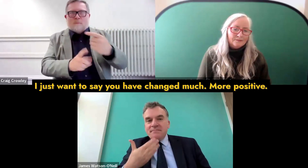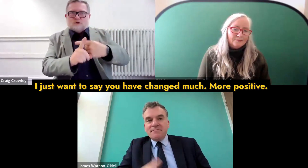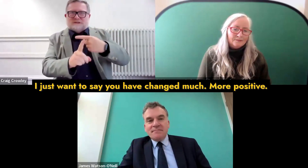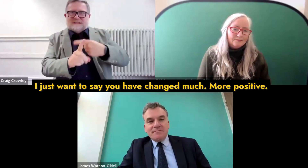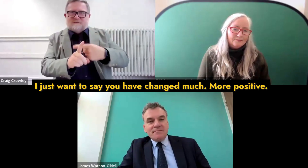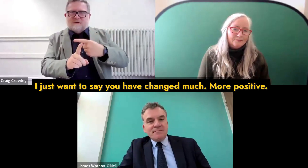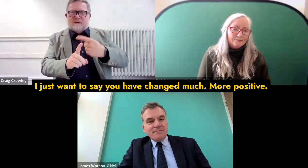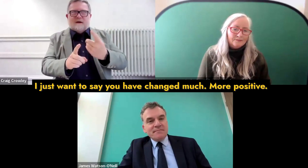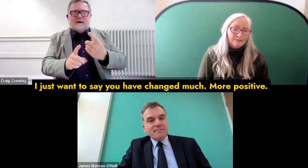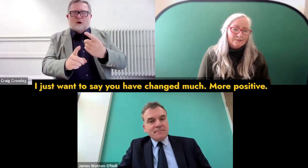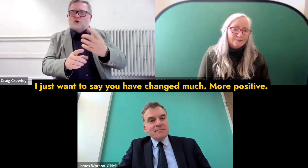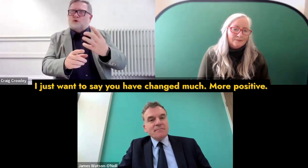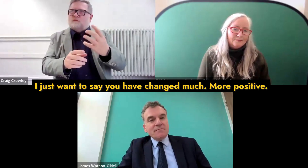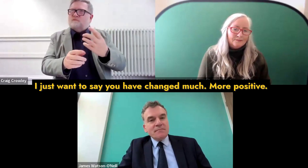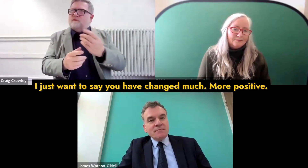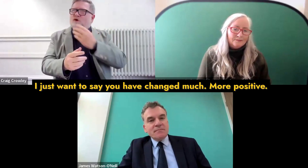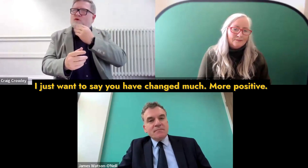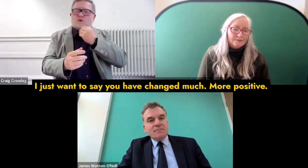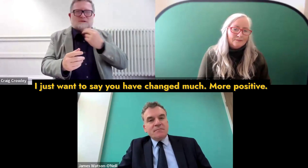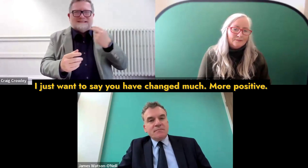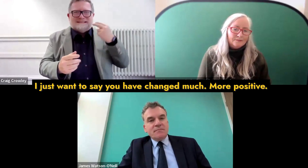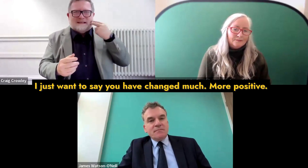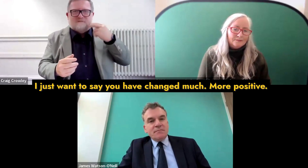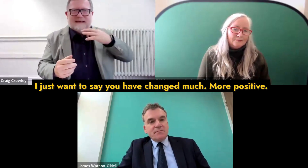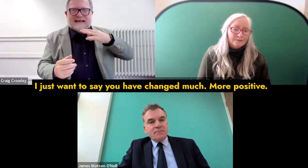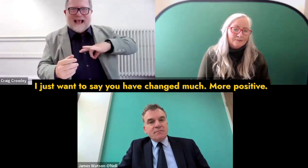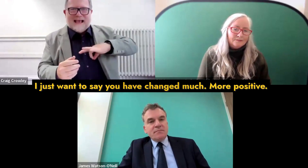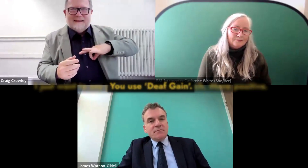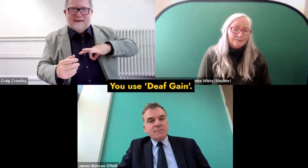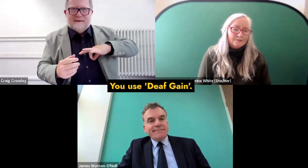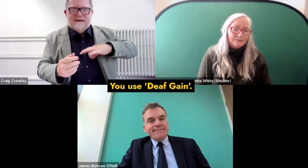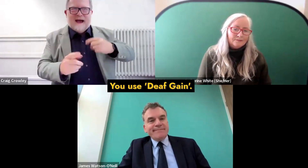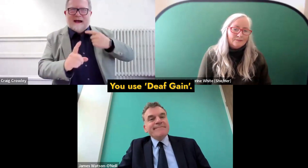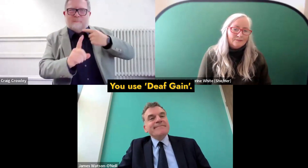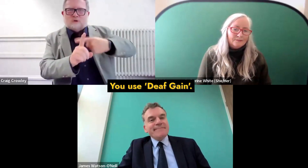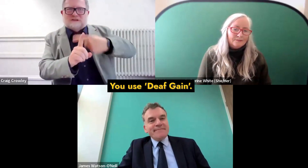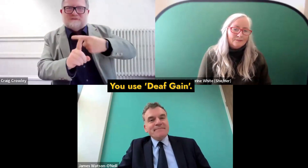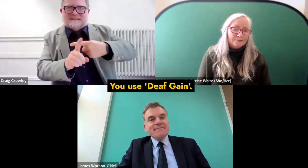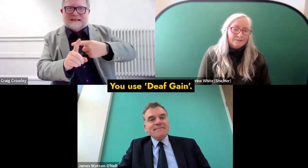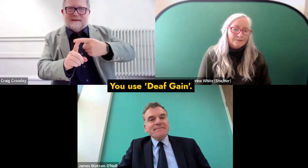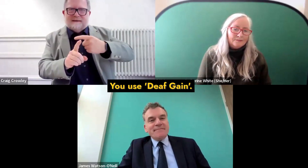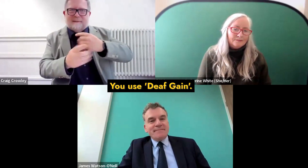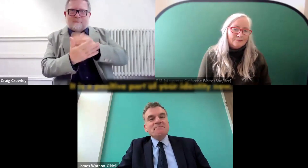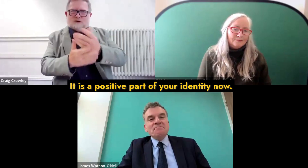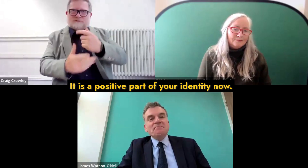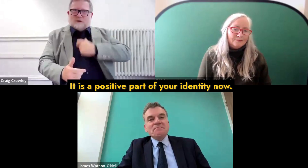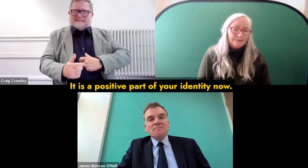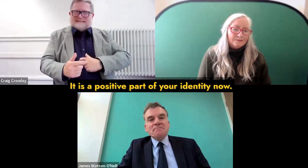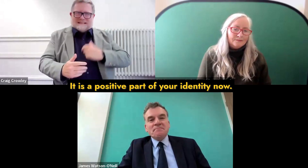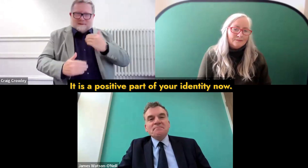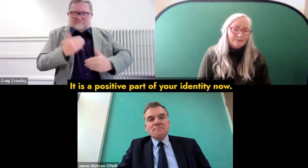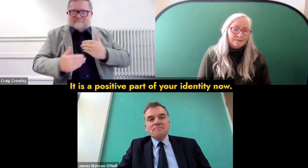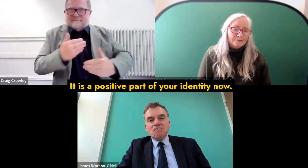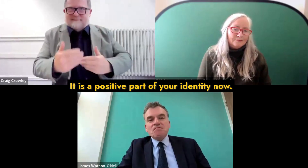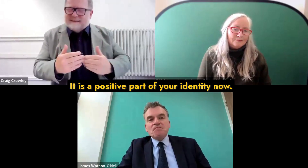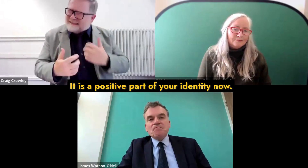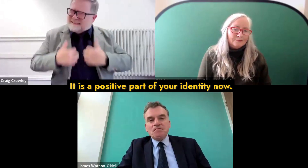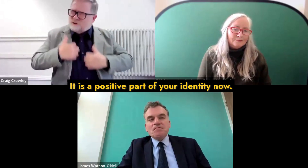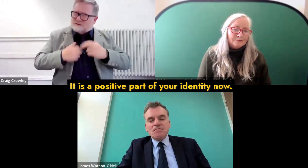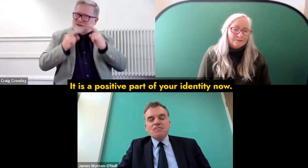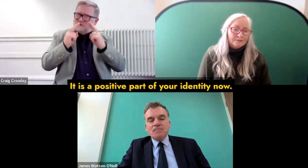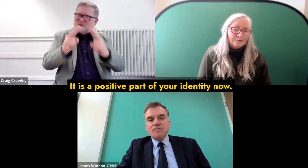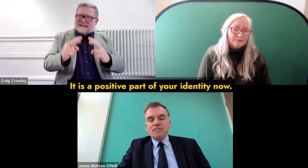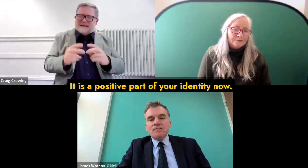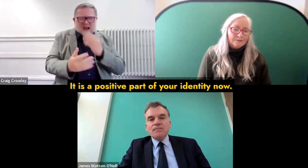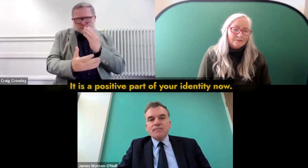just want to say you have changed, much more positive. You use deaf gain. It is a positive part of